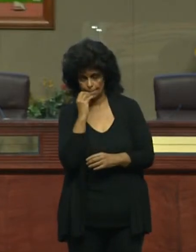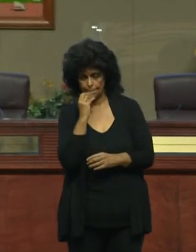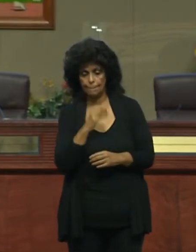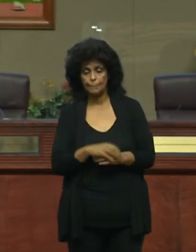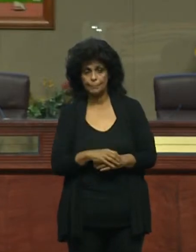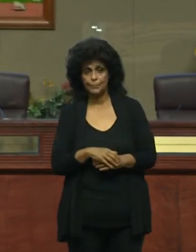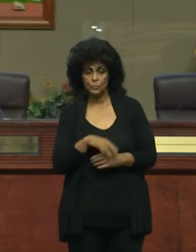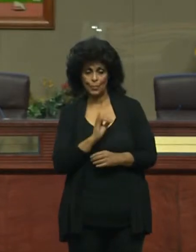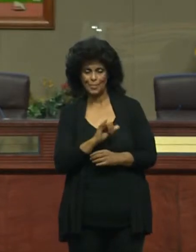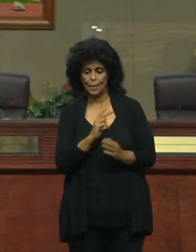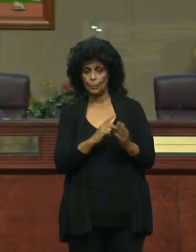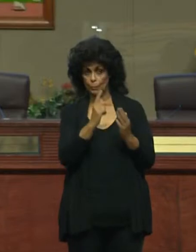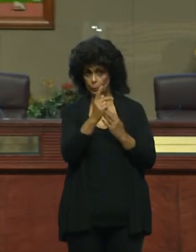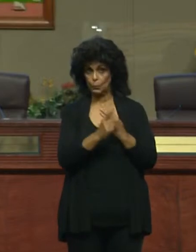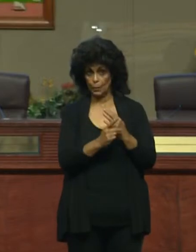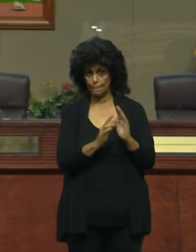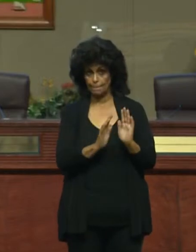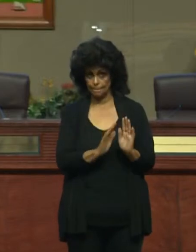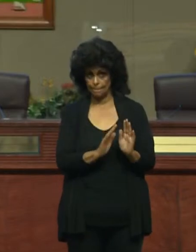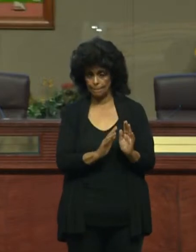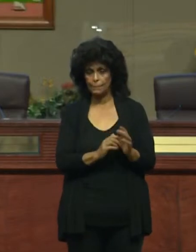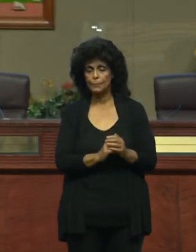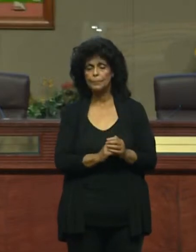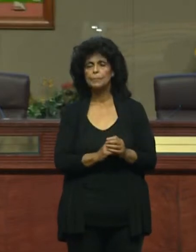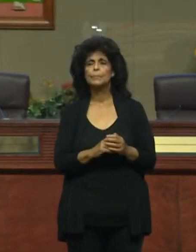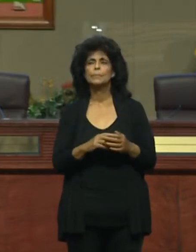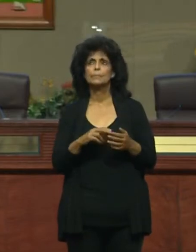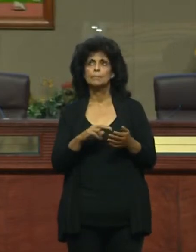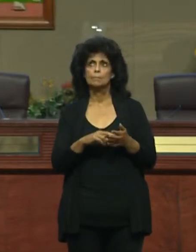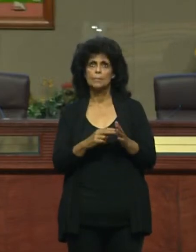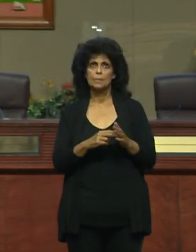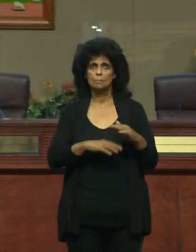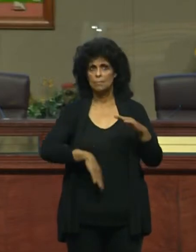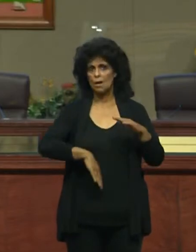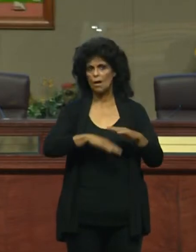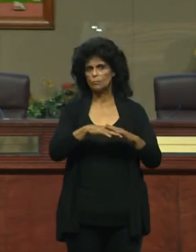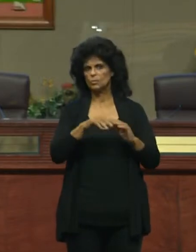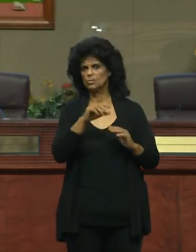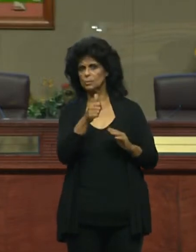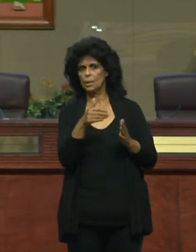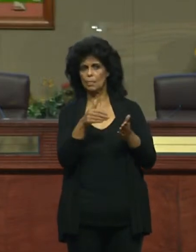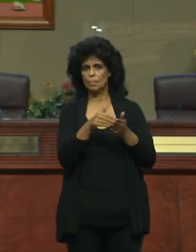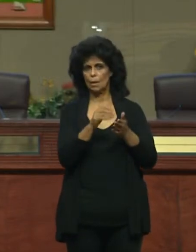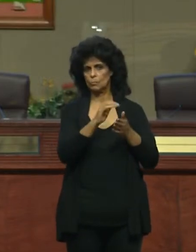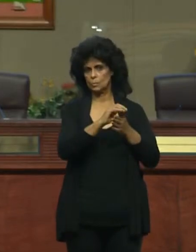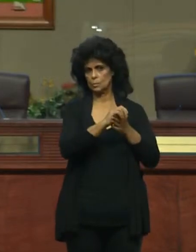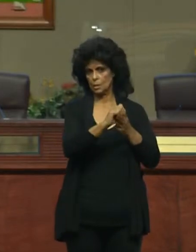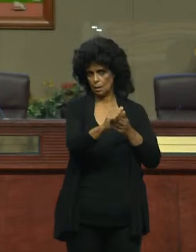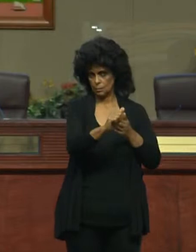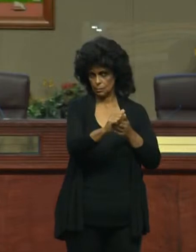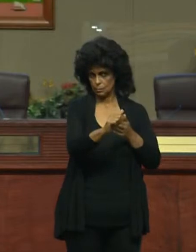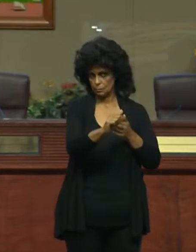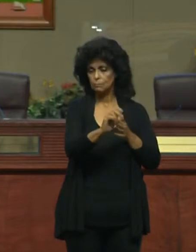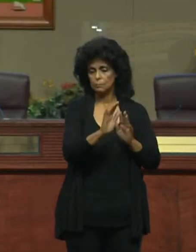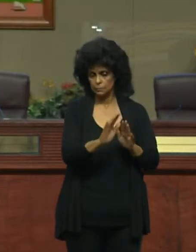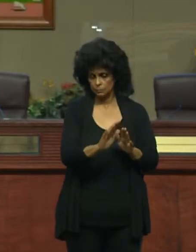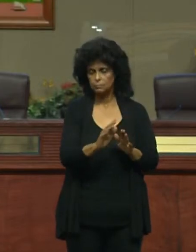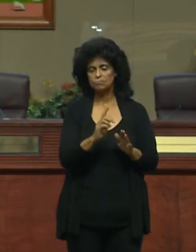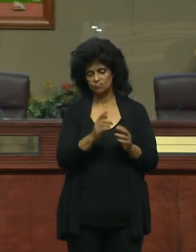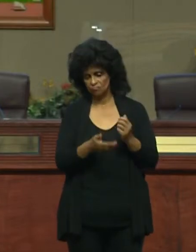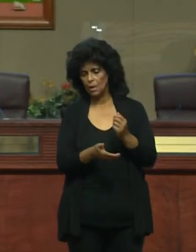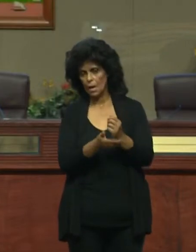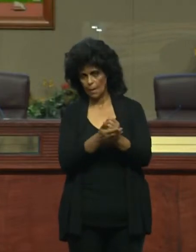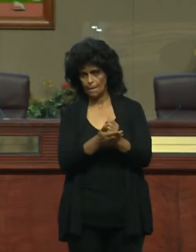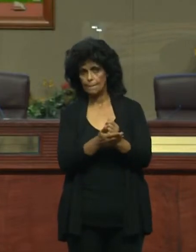the renters are eligible for up to $10,000 in assistance, but the check is cut and